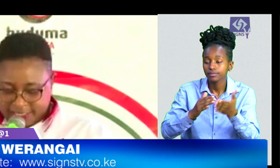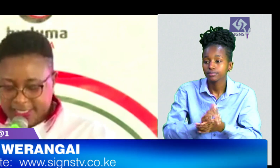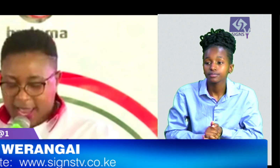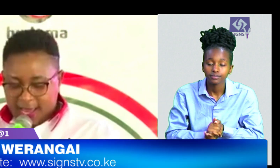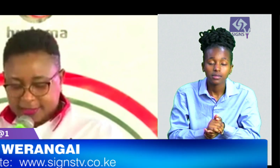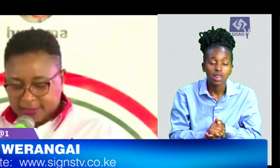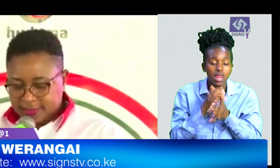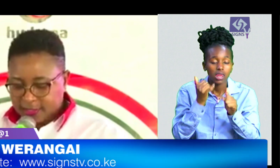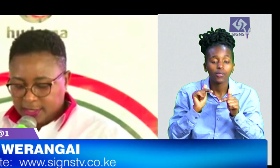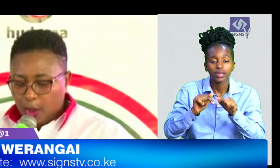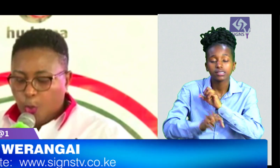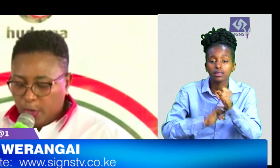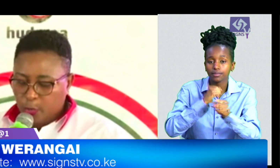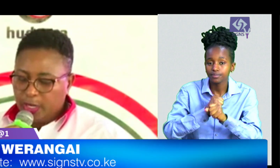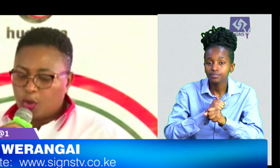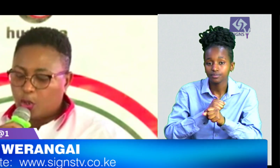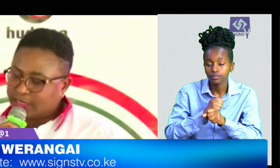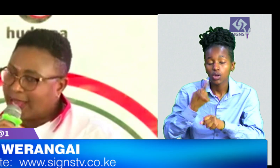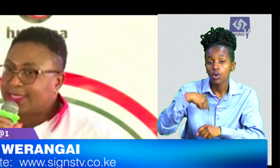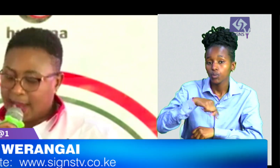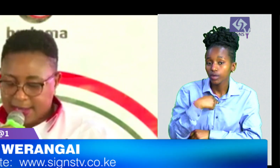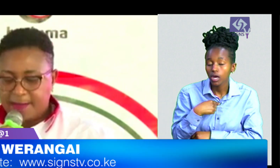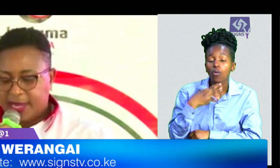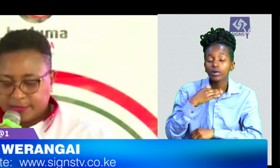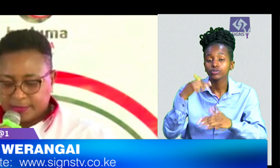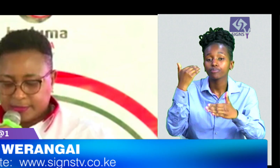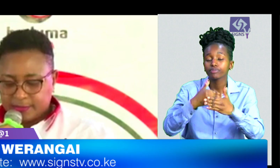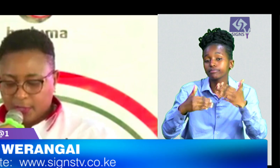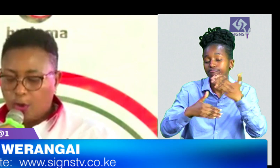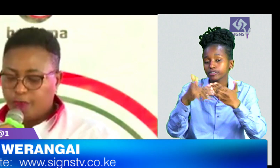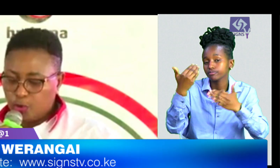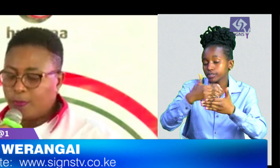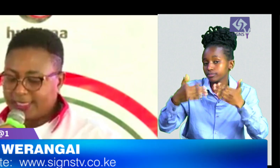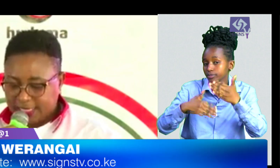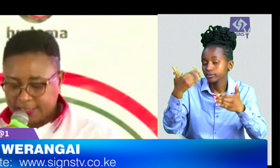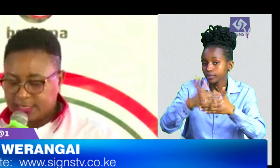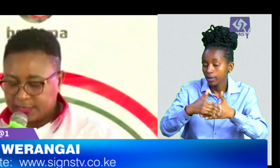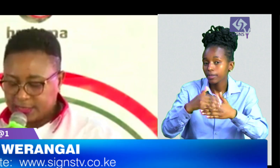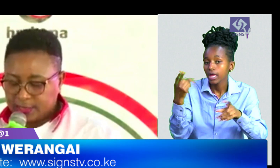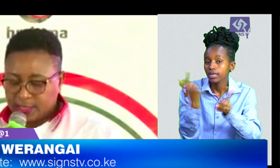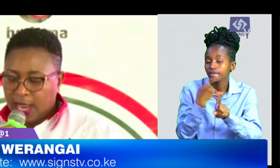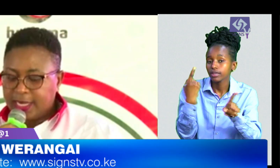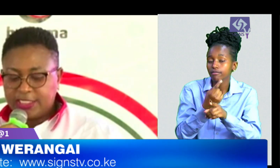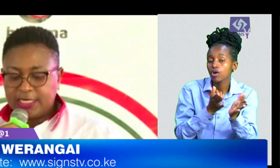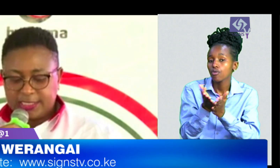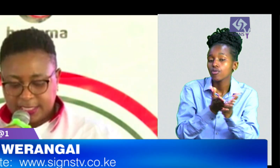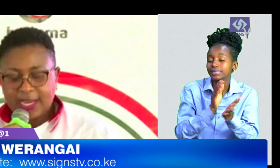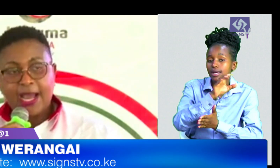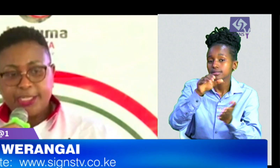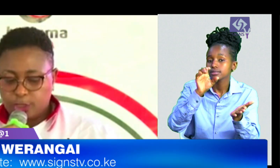This year, we will construct a number of Huduma centers and shall seek